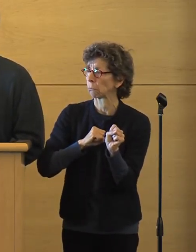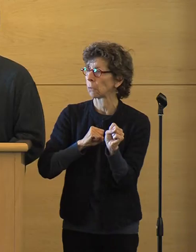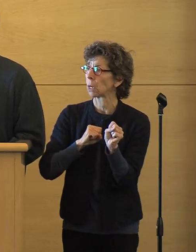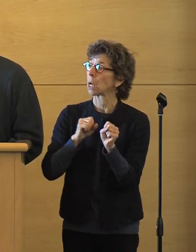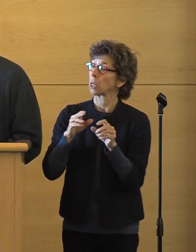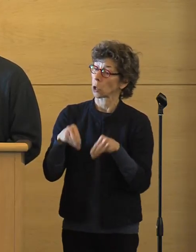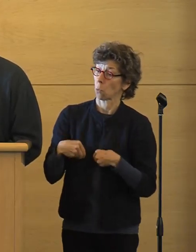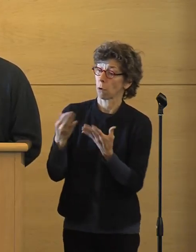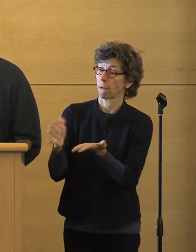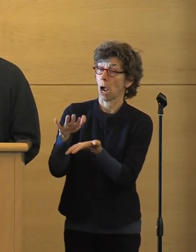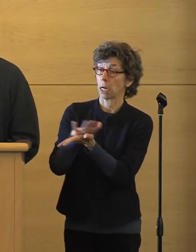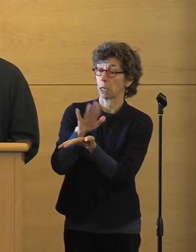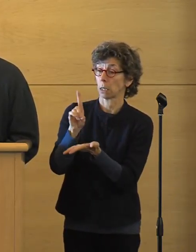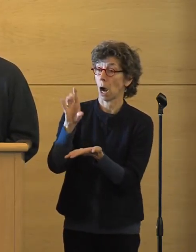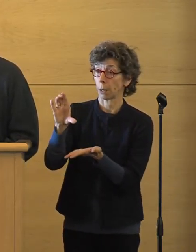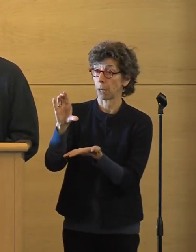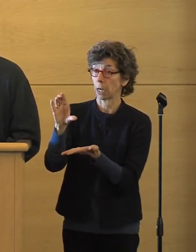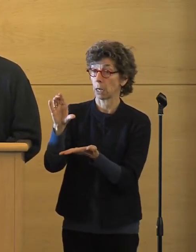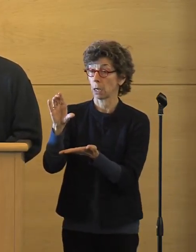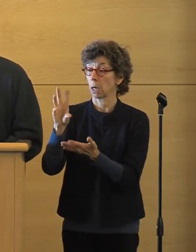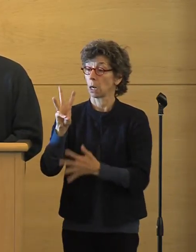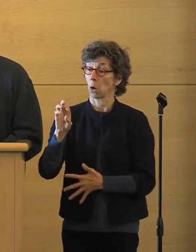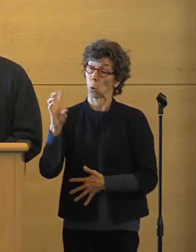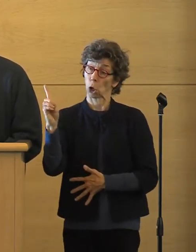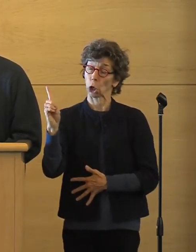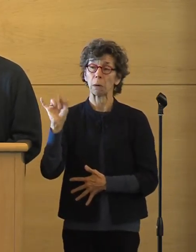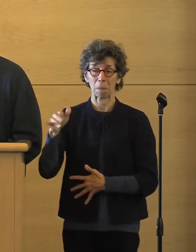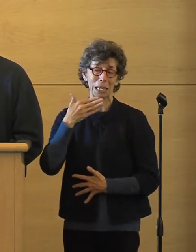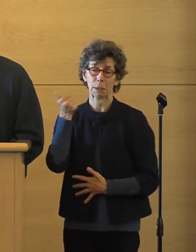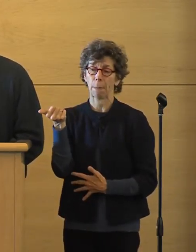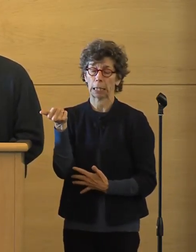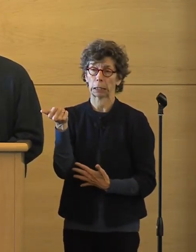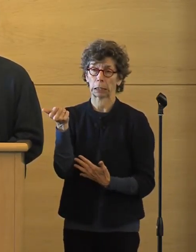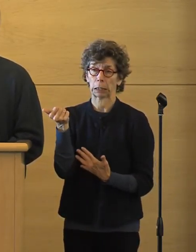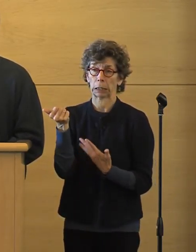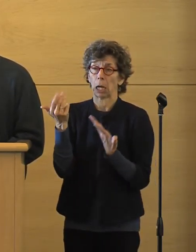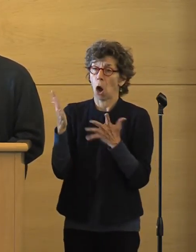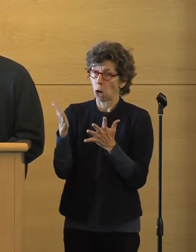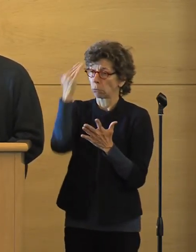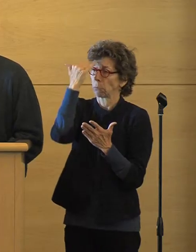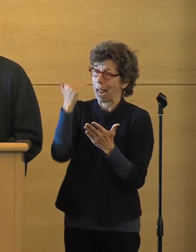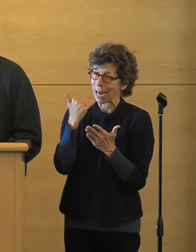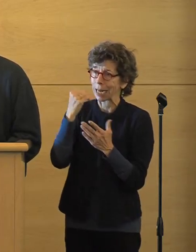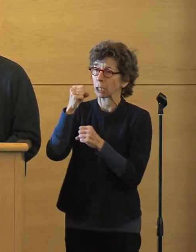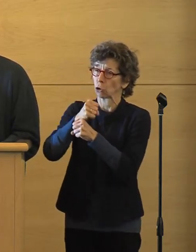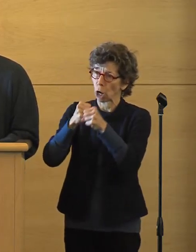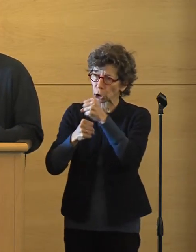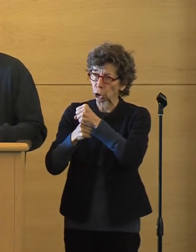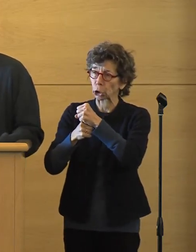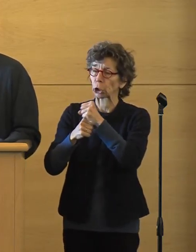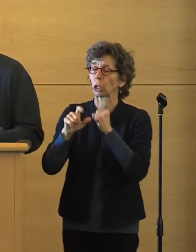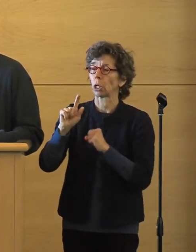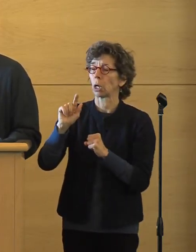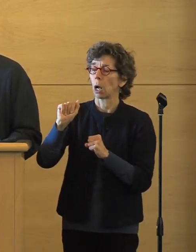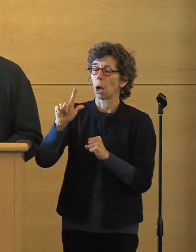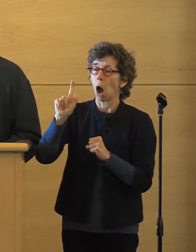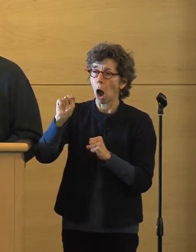the audience has access to Microsoft Word or something that will open Word docs, which is a pretty reasonable assumption